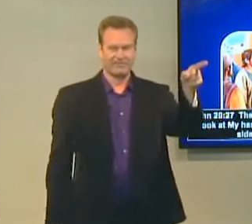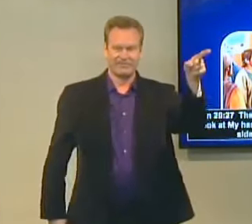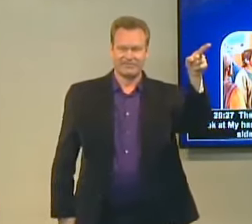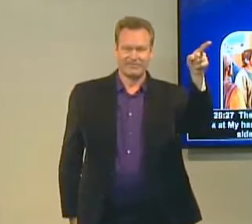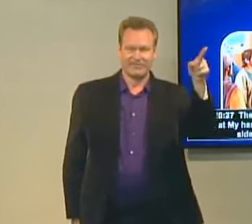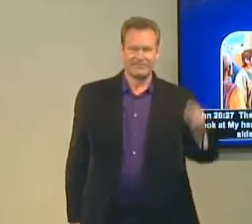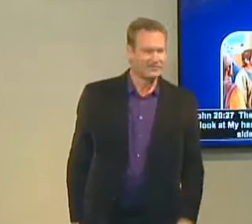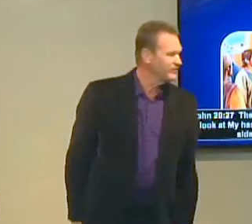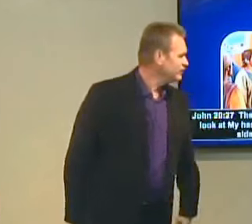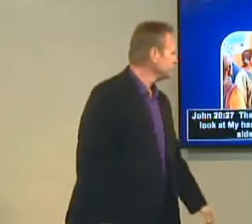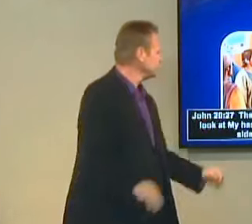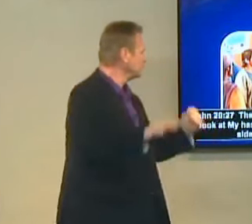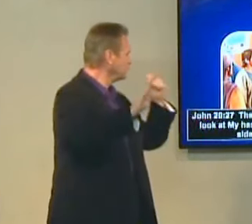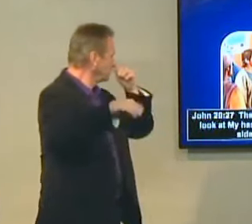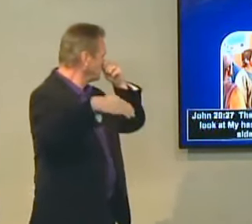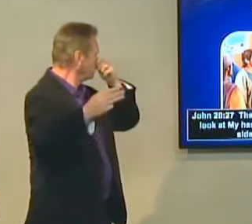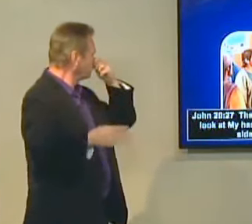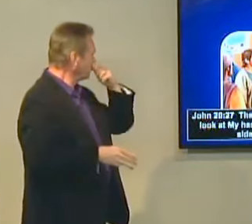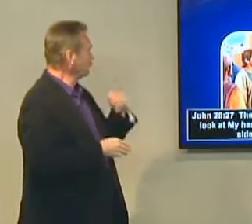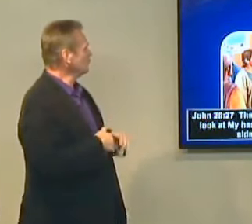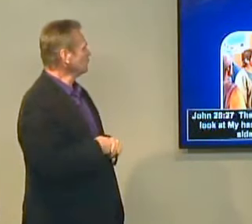He is Lord. He is God. He